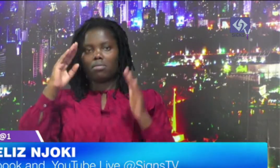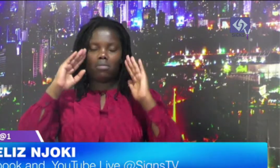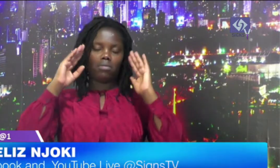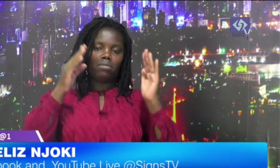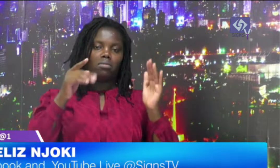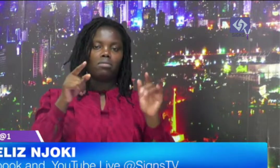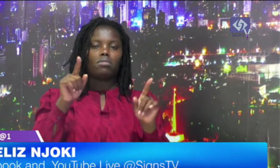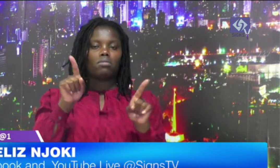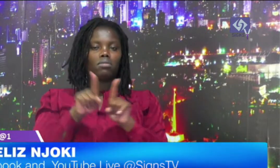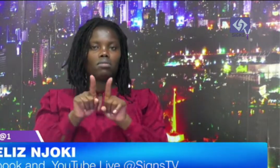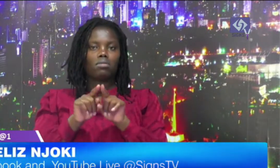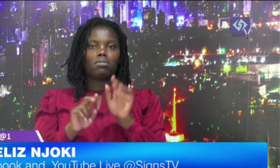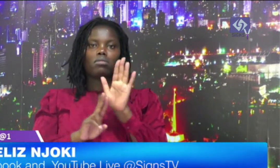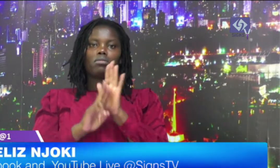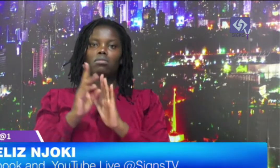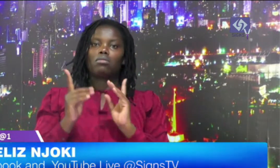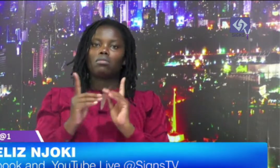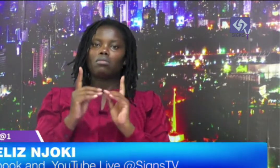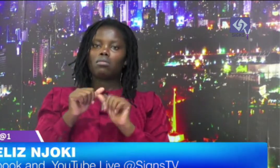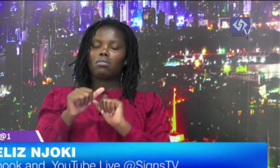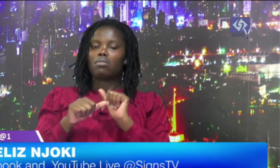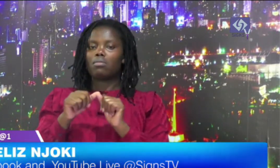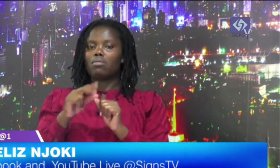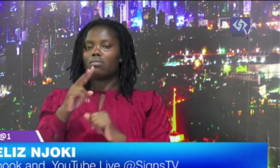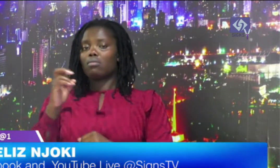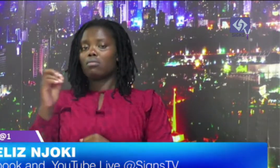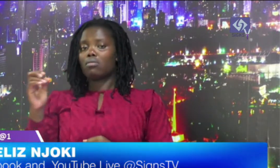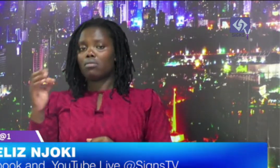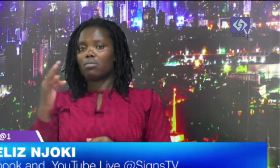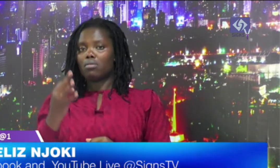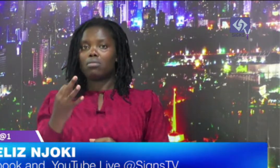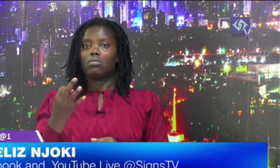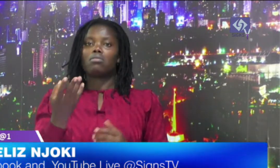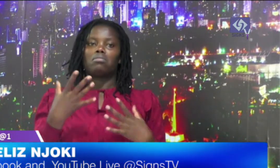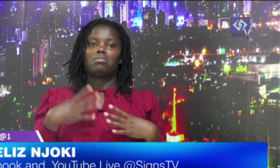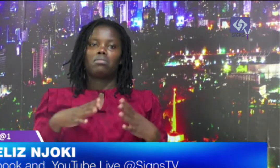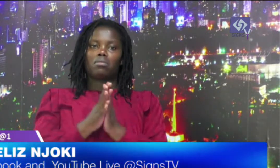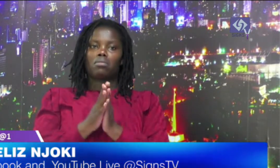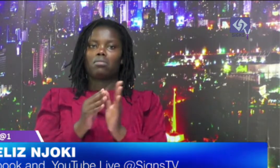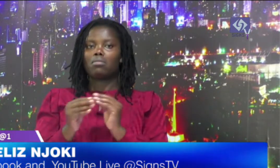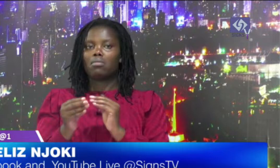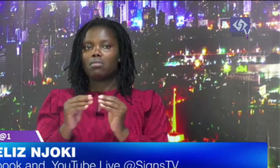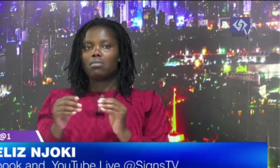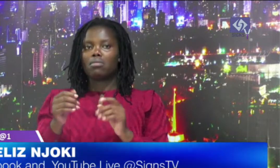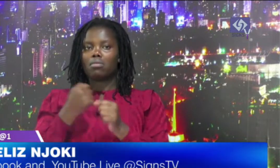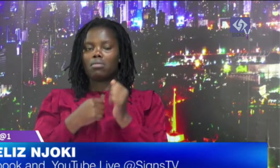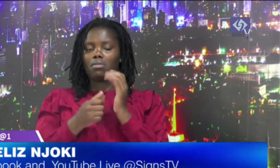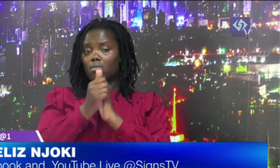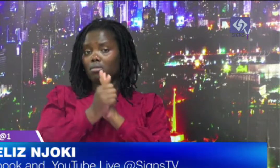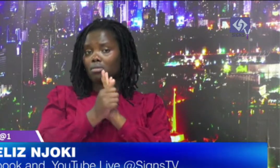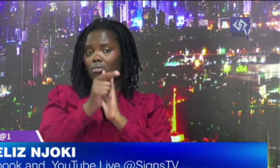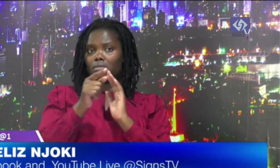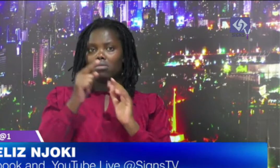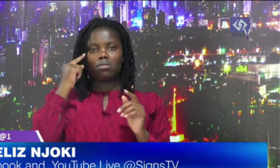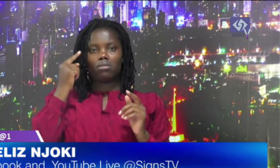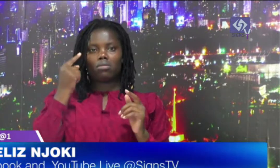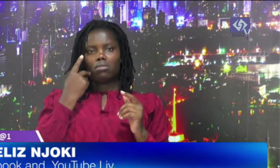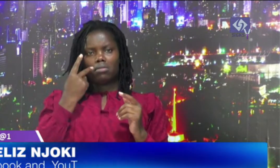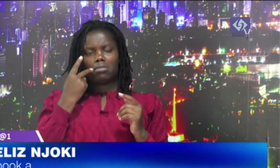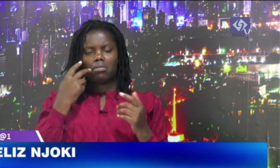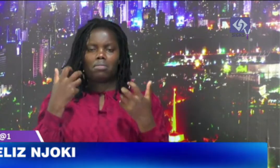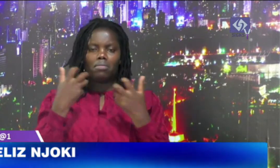the 2003 Persons with Disability Act to fit in the current constitution and